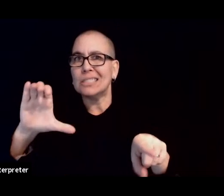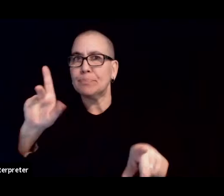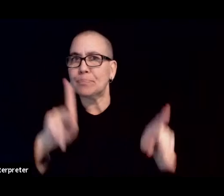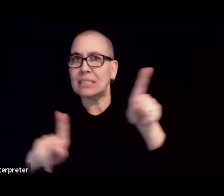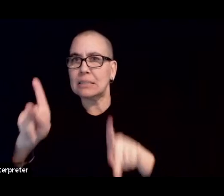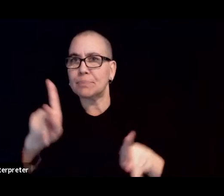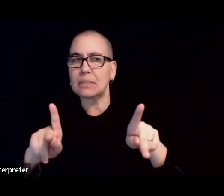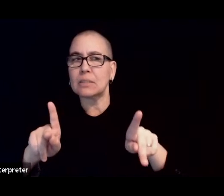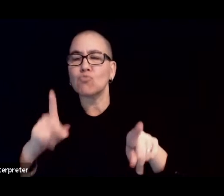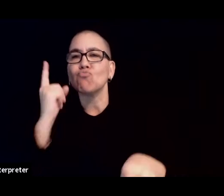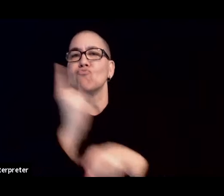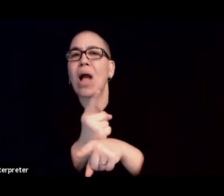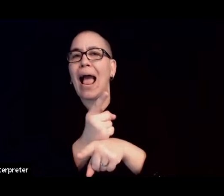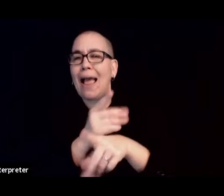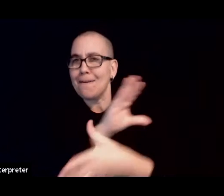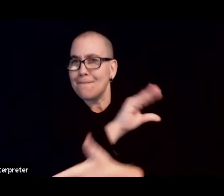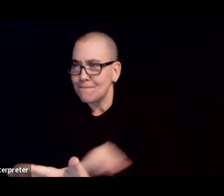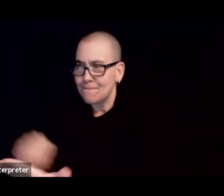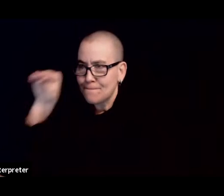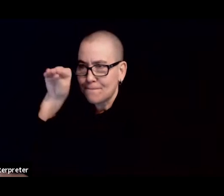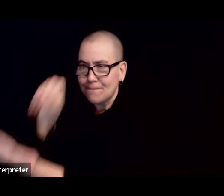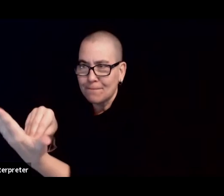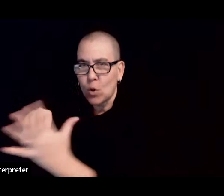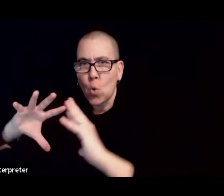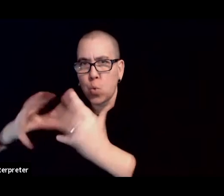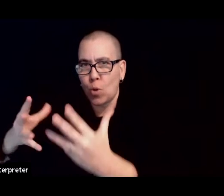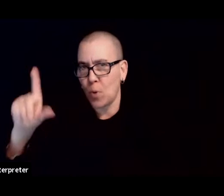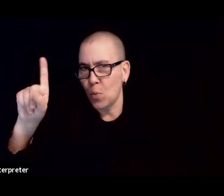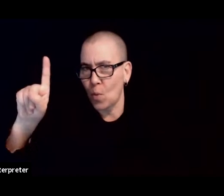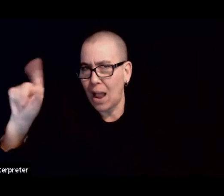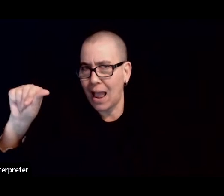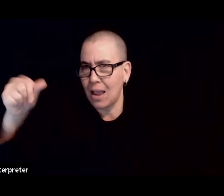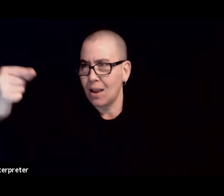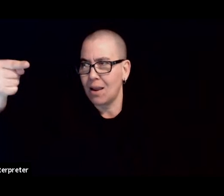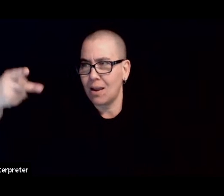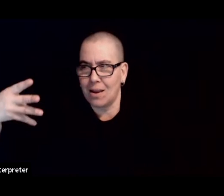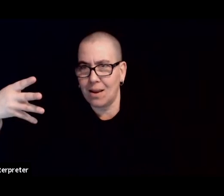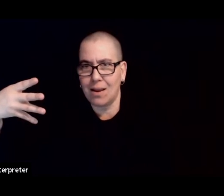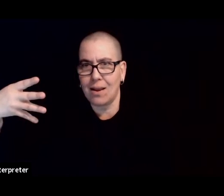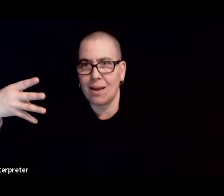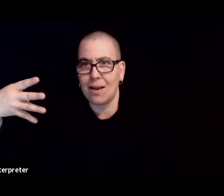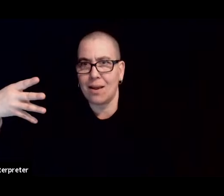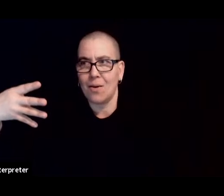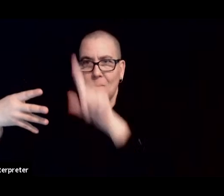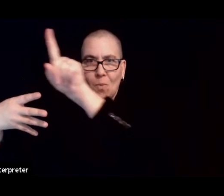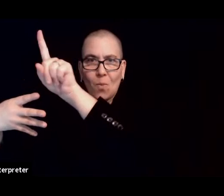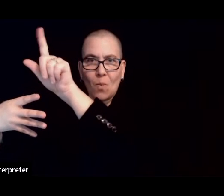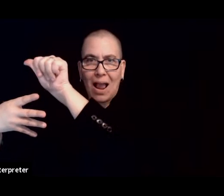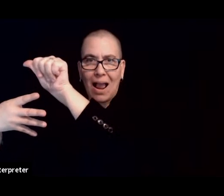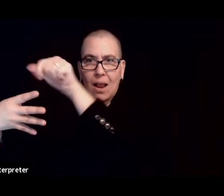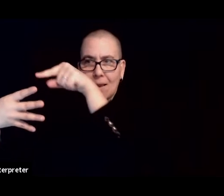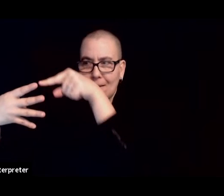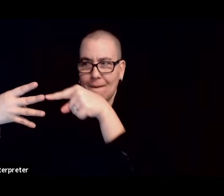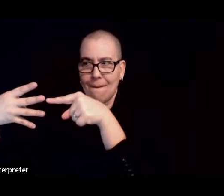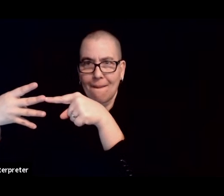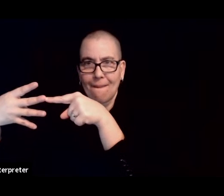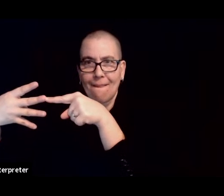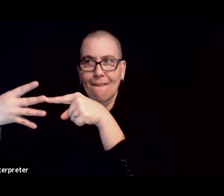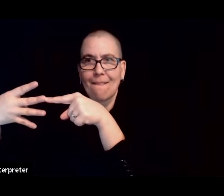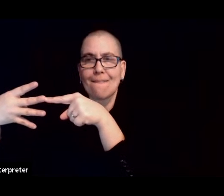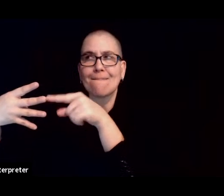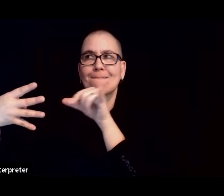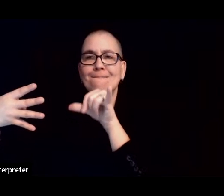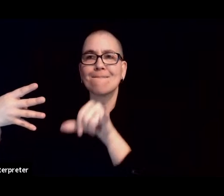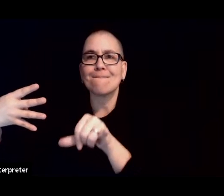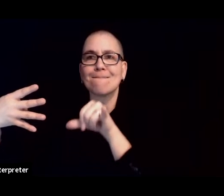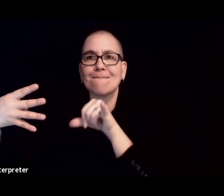priority. So we're having to share the pie with a broader population, rightly so, we